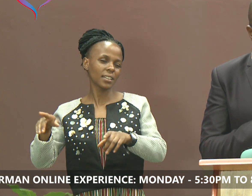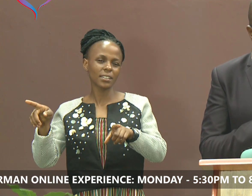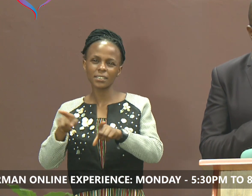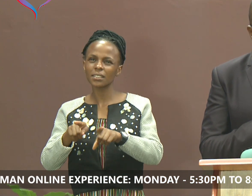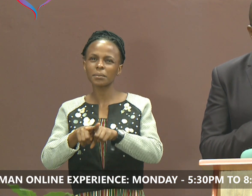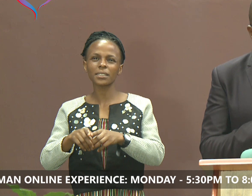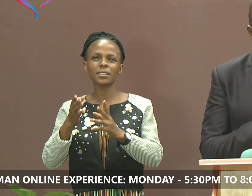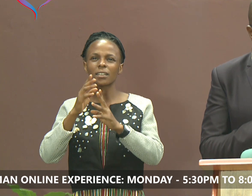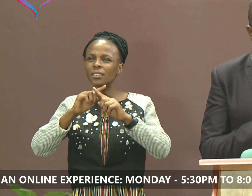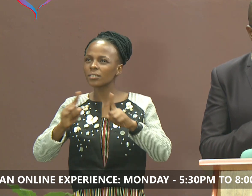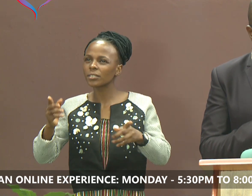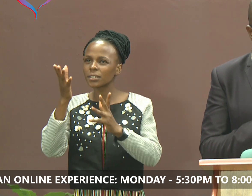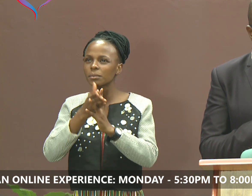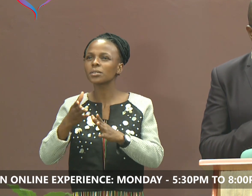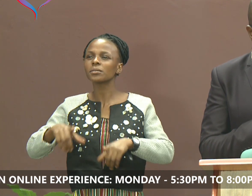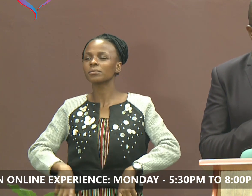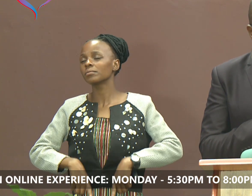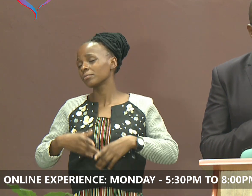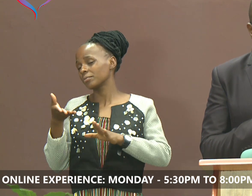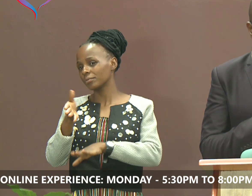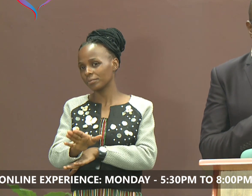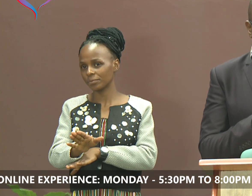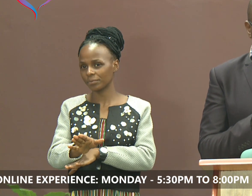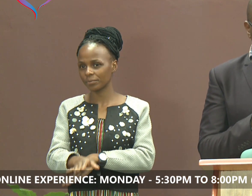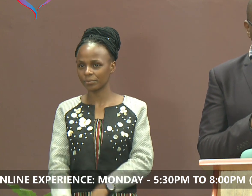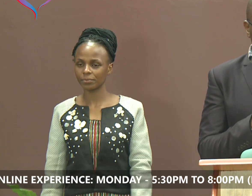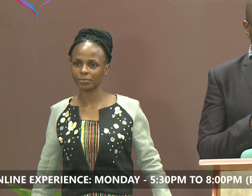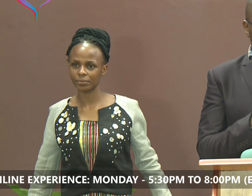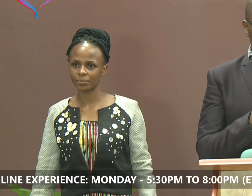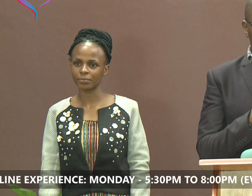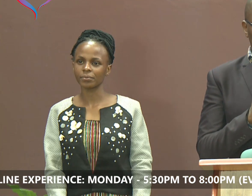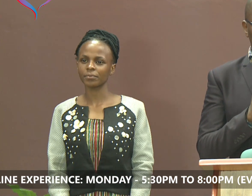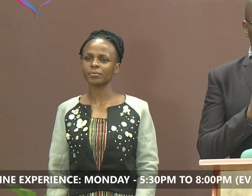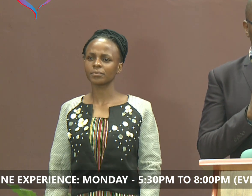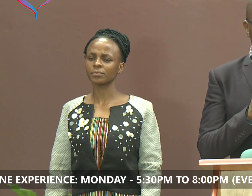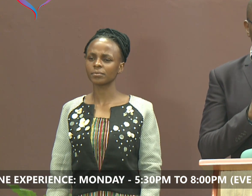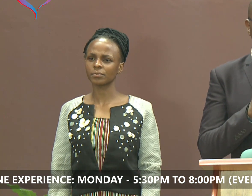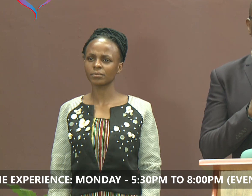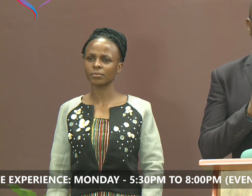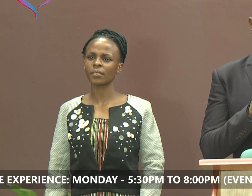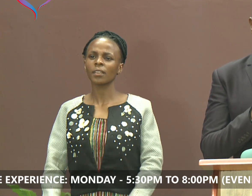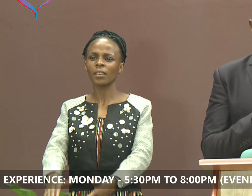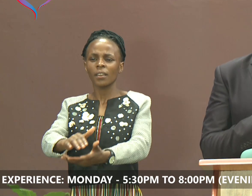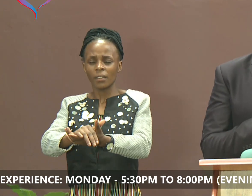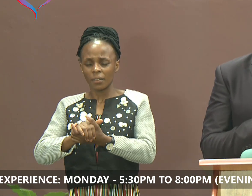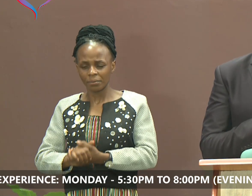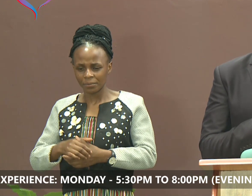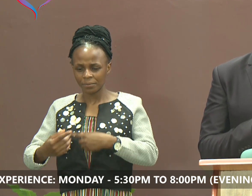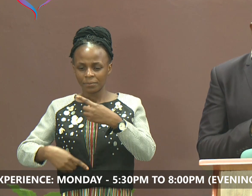tuyinza okugigeraageranya n'enjawulo eri wakati w'obulamu n'okufa. So marriage continues even after chapter